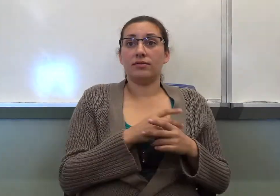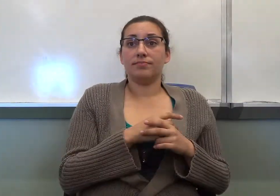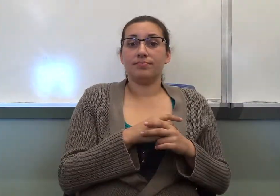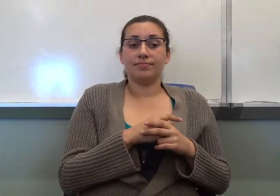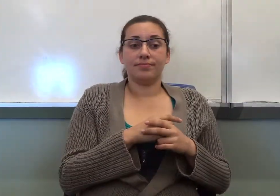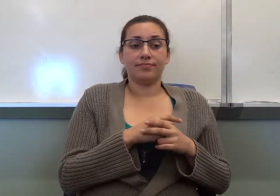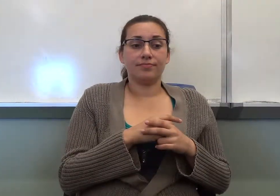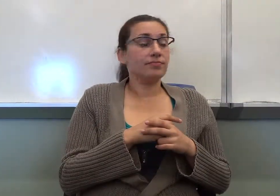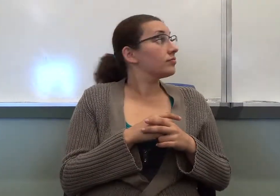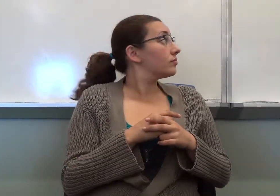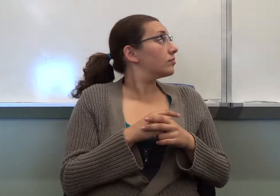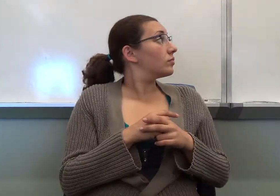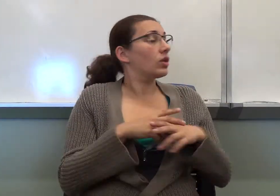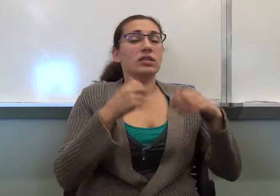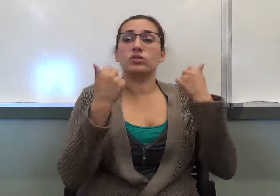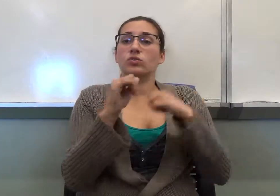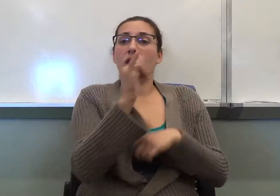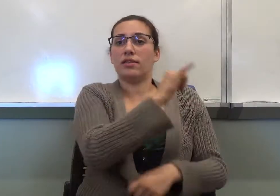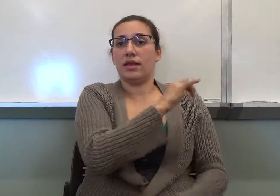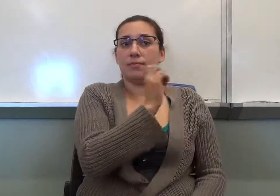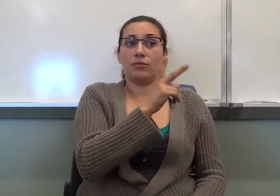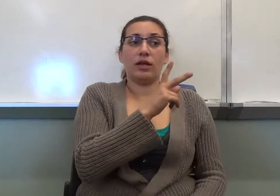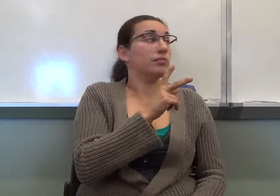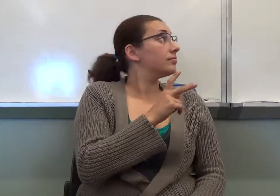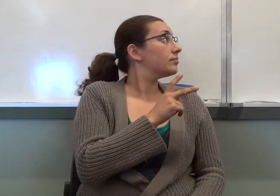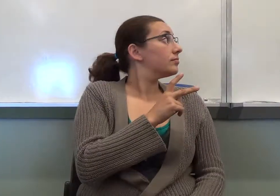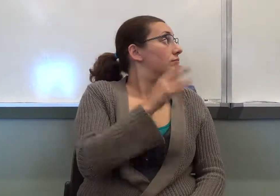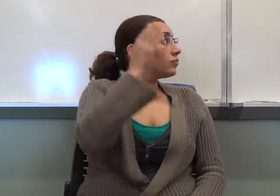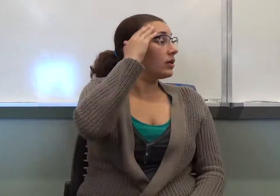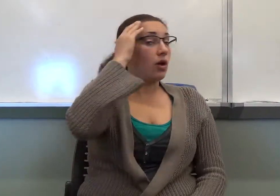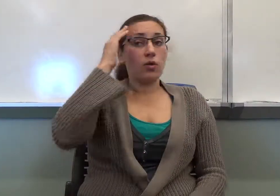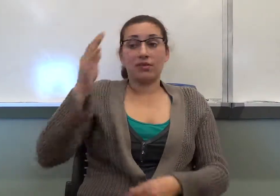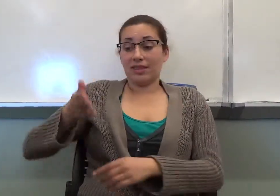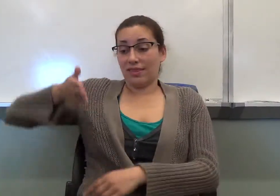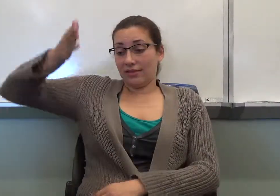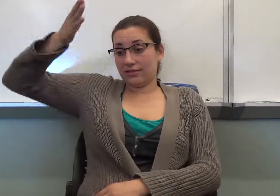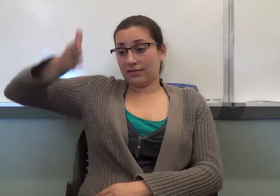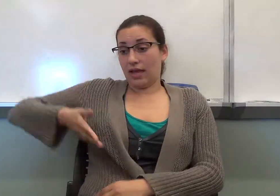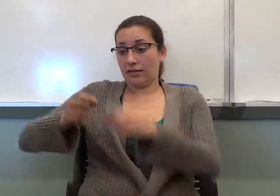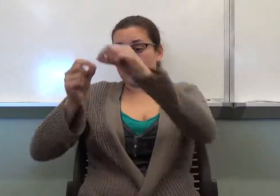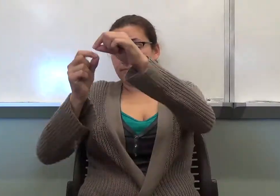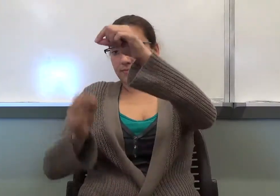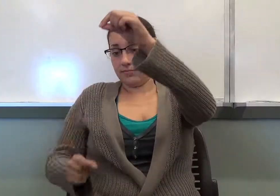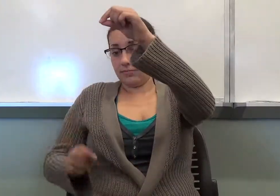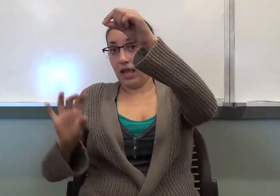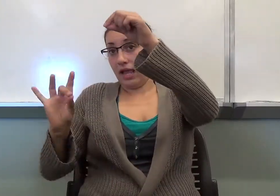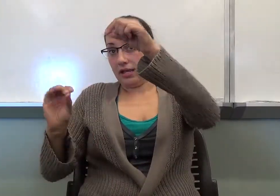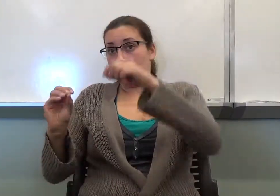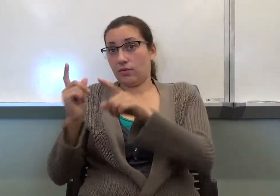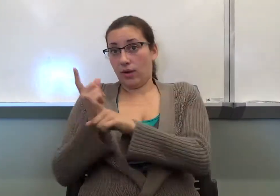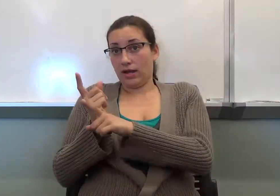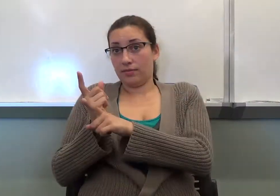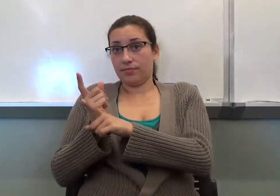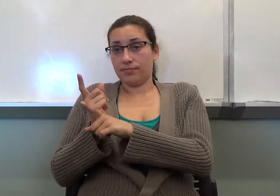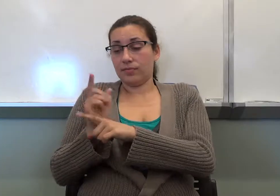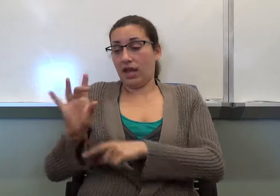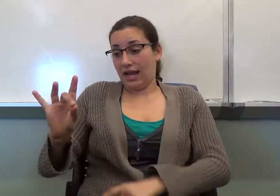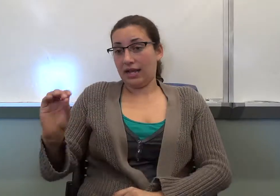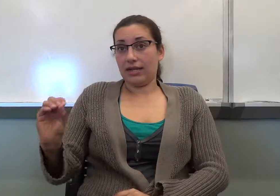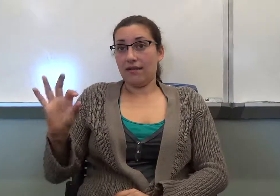Okay, well, let's do this. This much is 80, we know that. That's 80 feet on that side. That's one side of 80 feet.